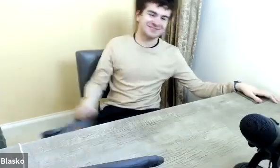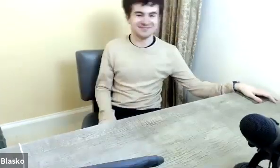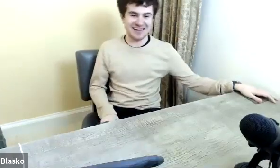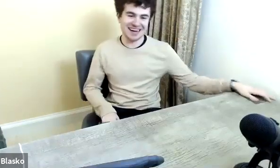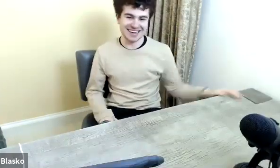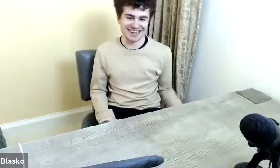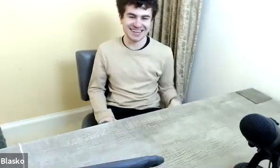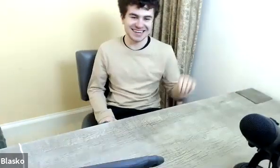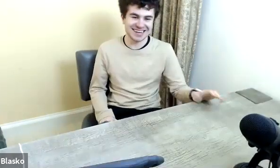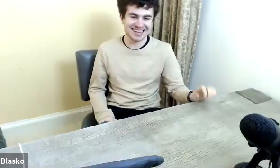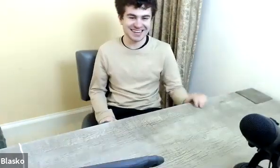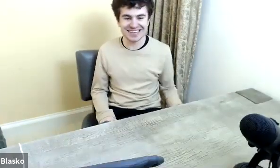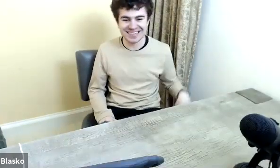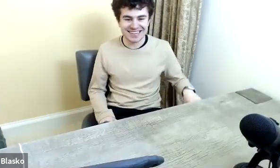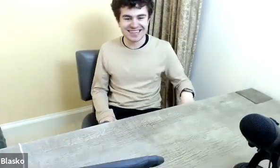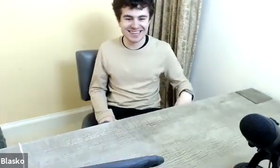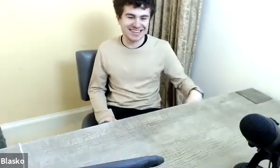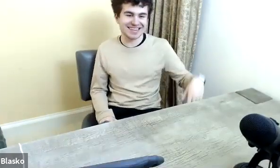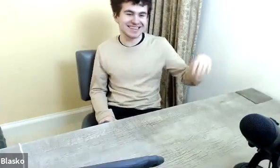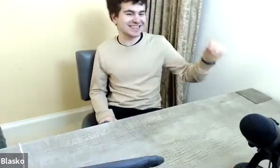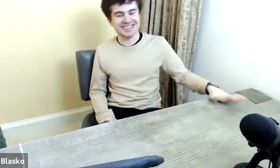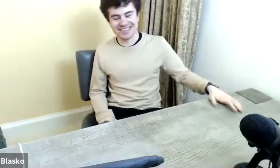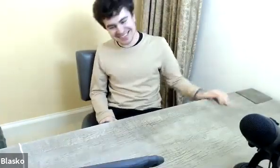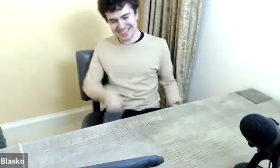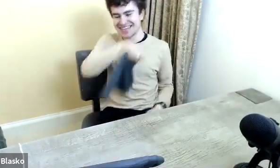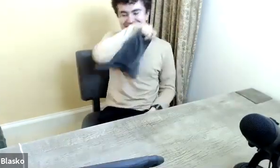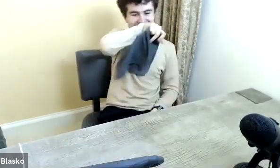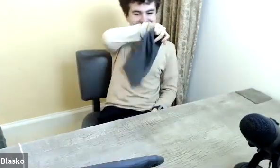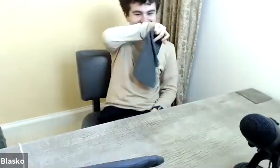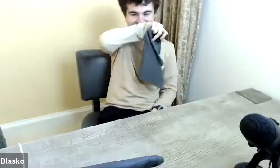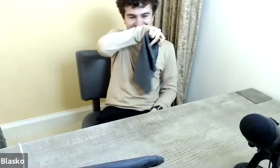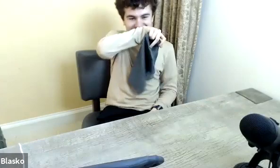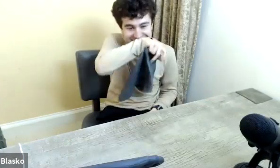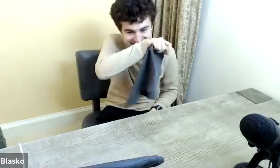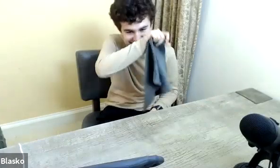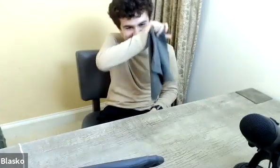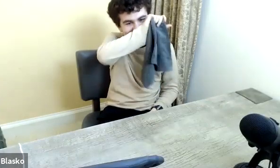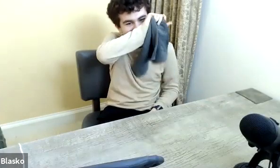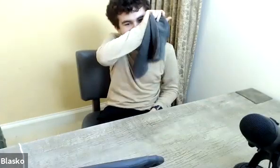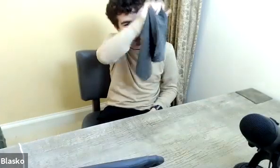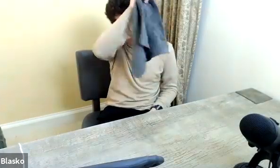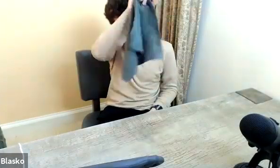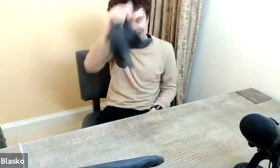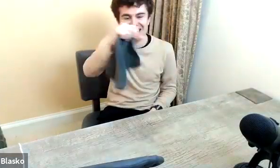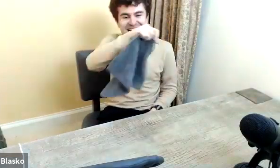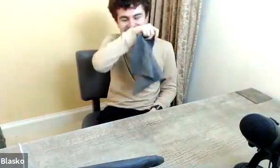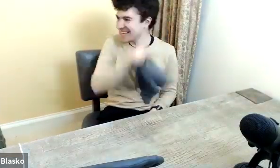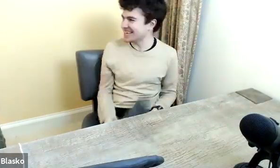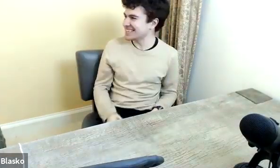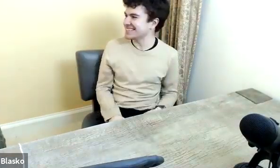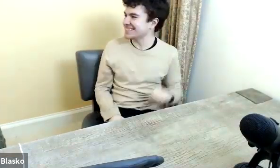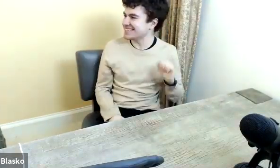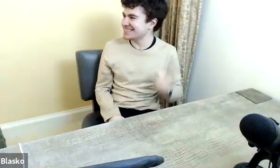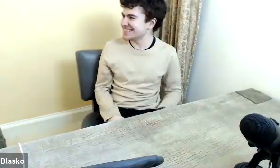to ask for ADA 504 accommodations. I am also interested in the role of trauma-informed classrooms in supporting